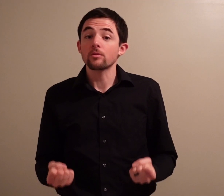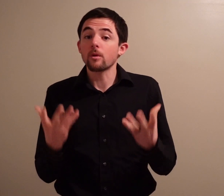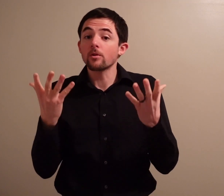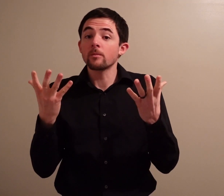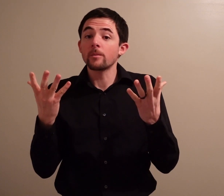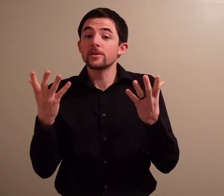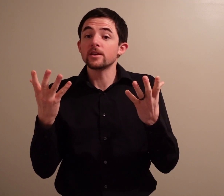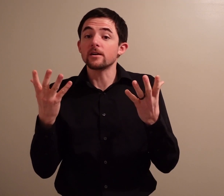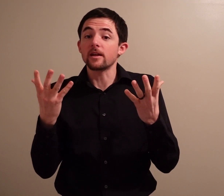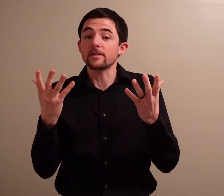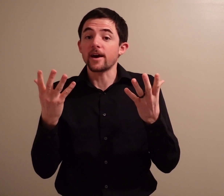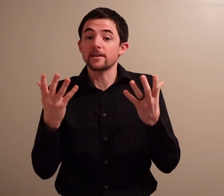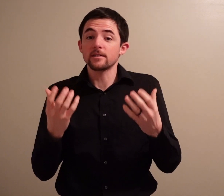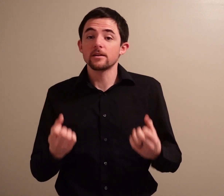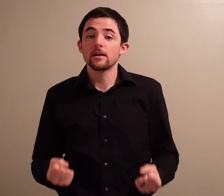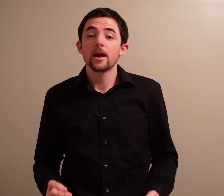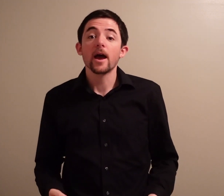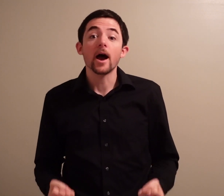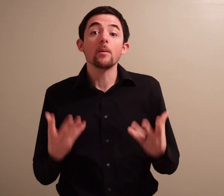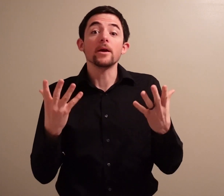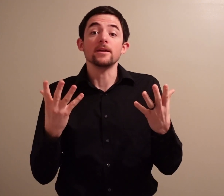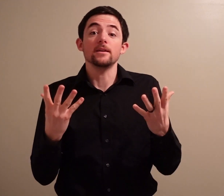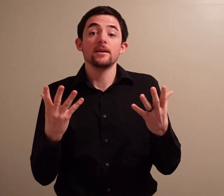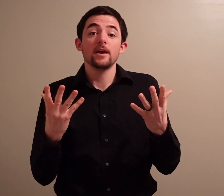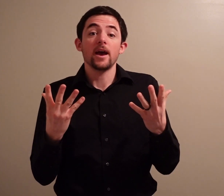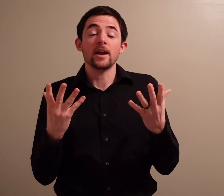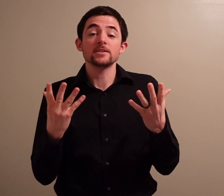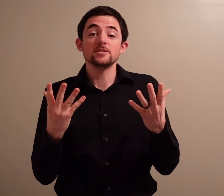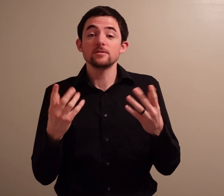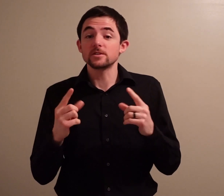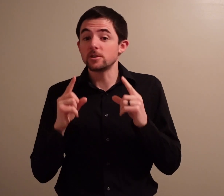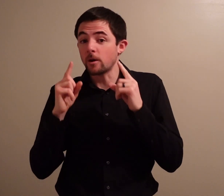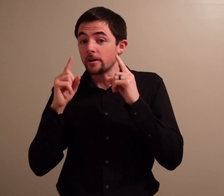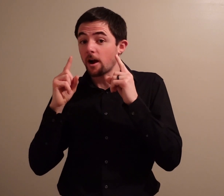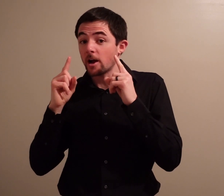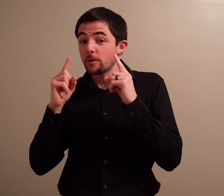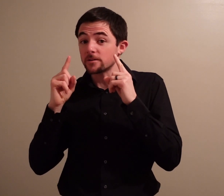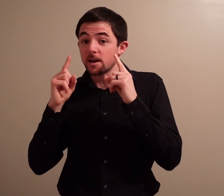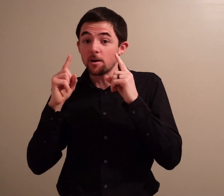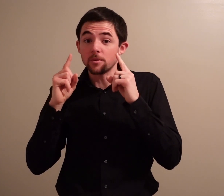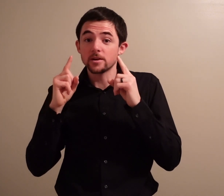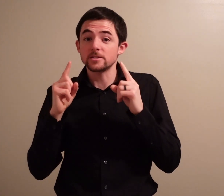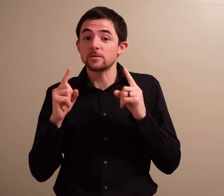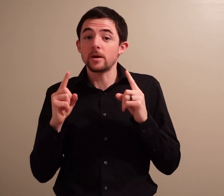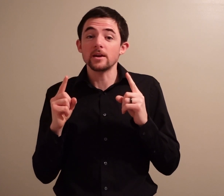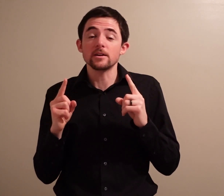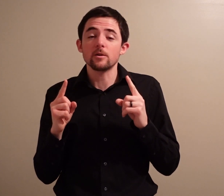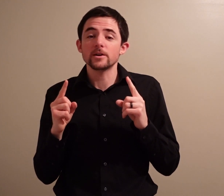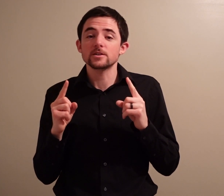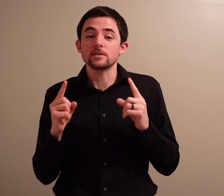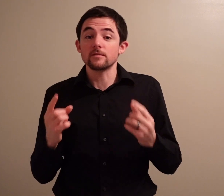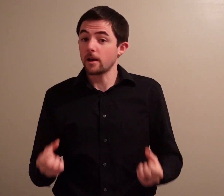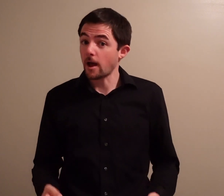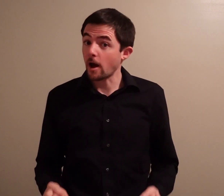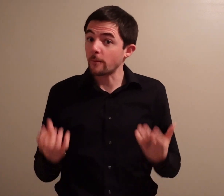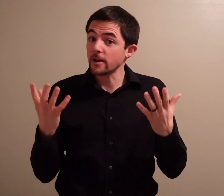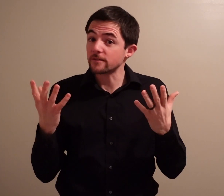throw them up in the air like that. How many? And as you do this, you want your eyebrows up because you're begging a question of how many of